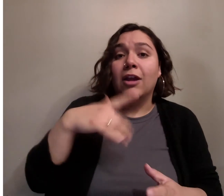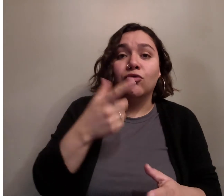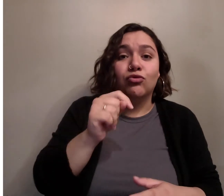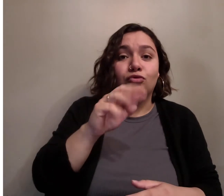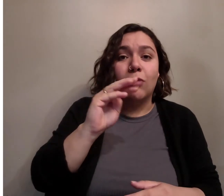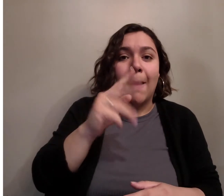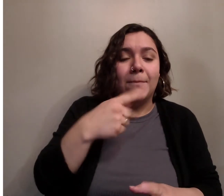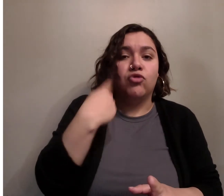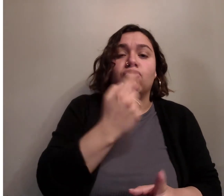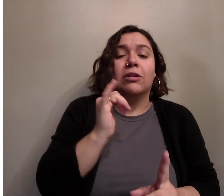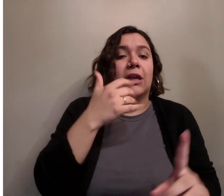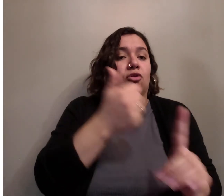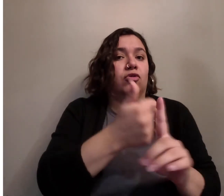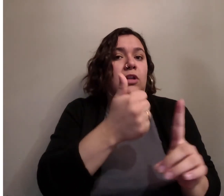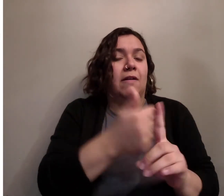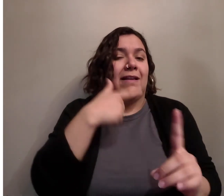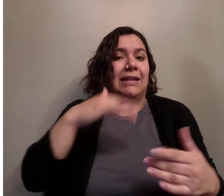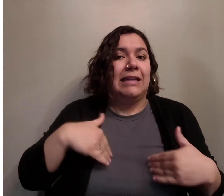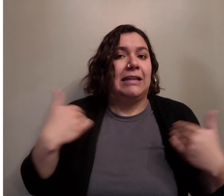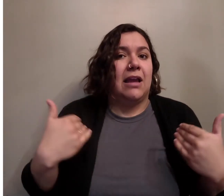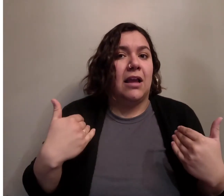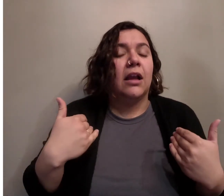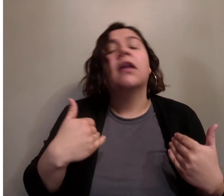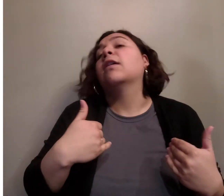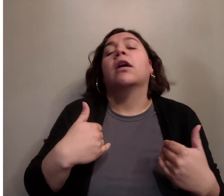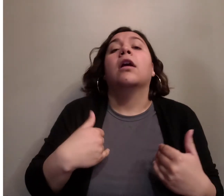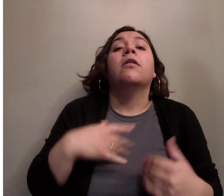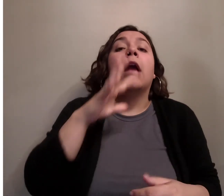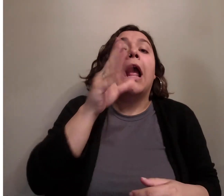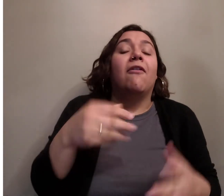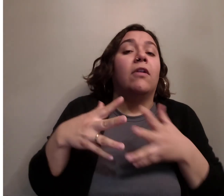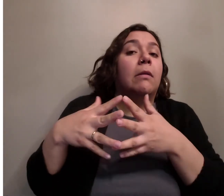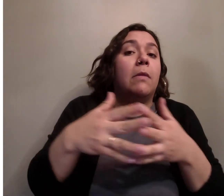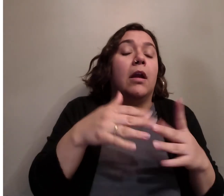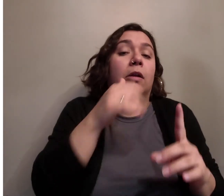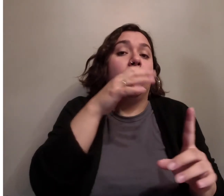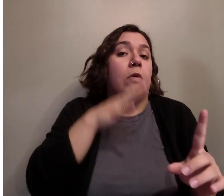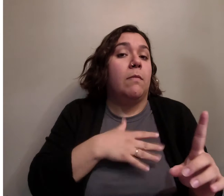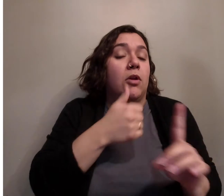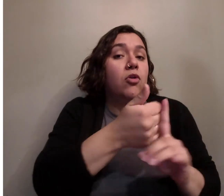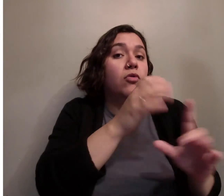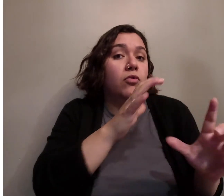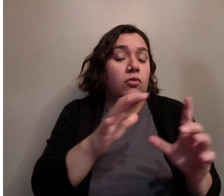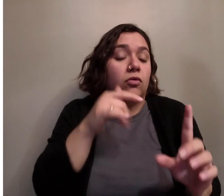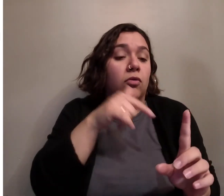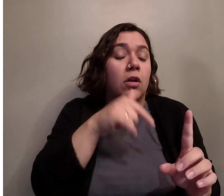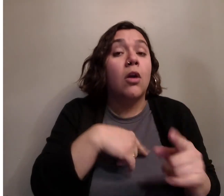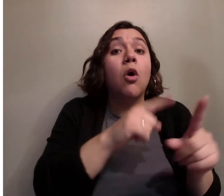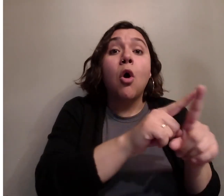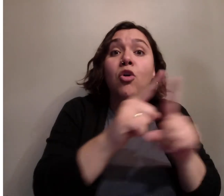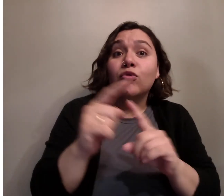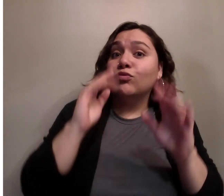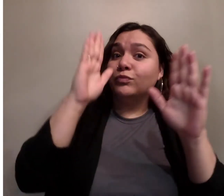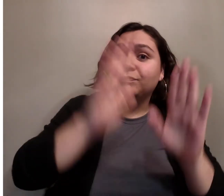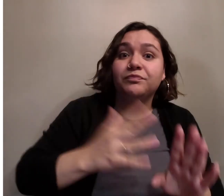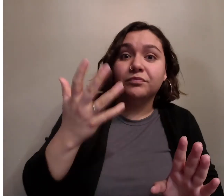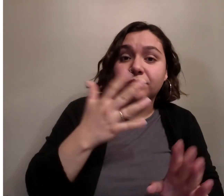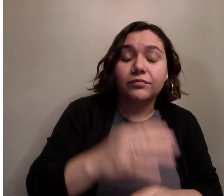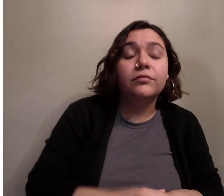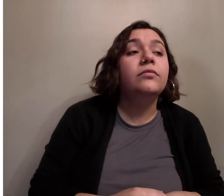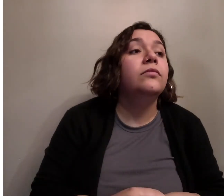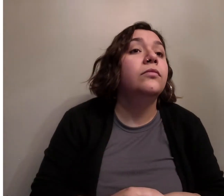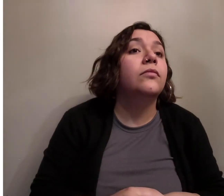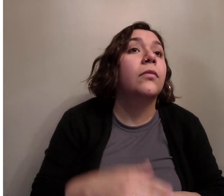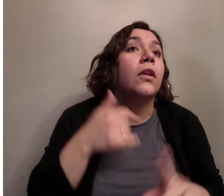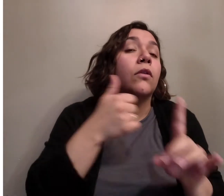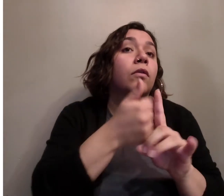where she tries to look like Trump. She looks like herself, this young African-American woman who is doing this. And what's